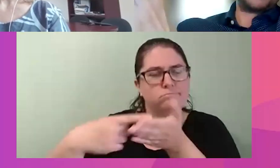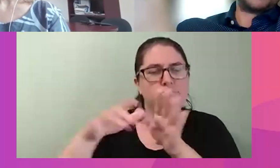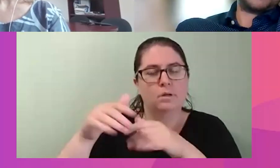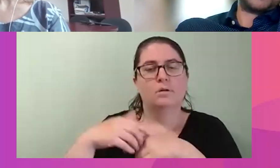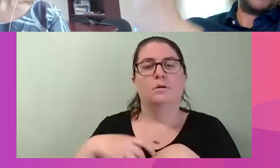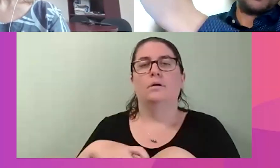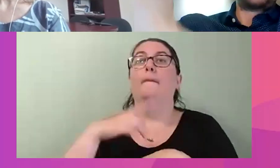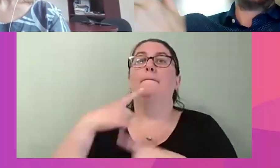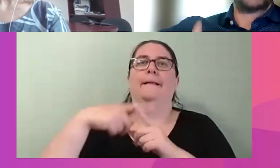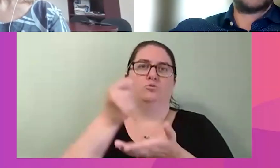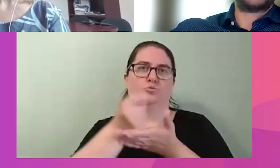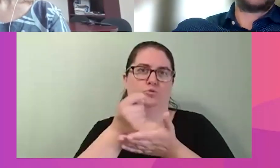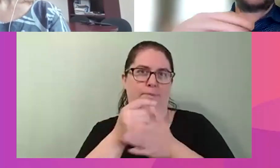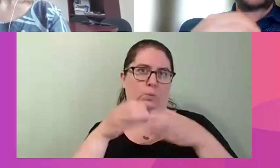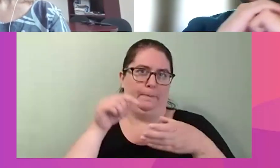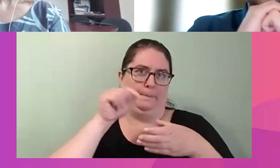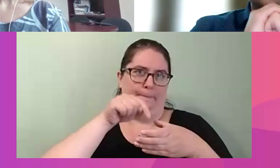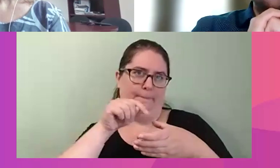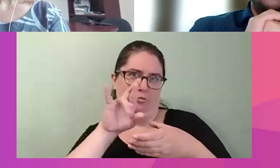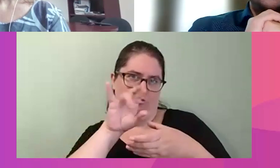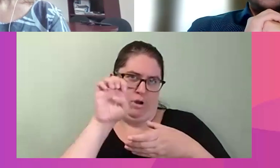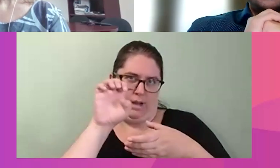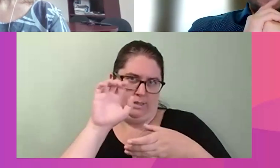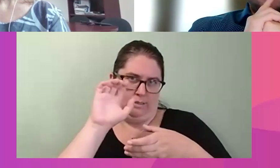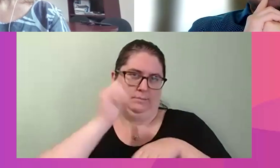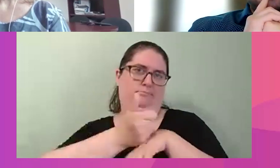course, the treatment group receives the RISE intervention as well.